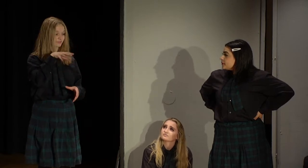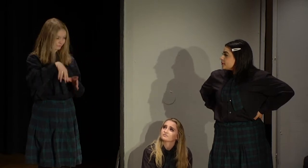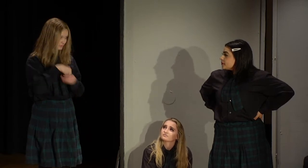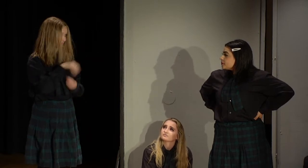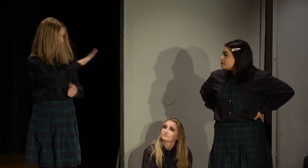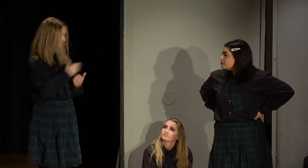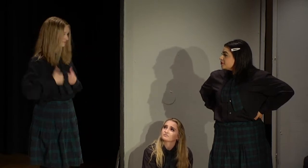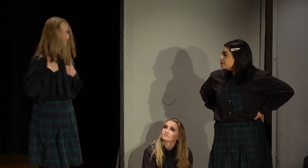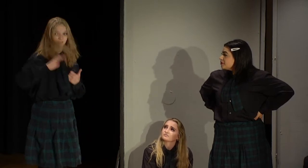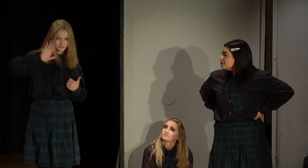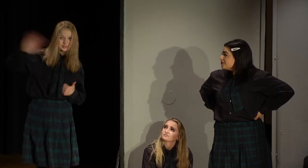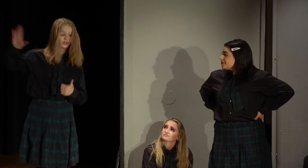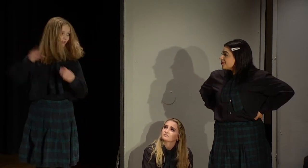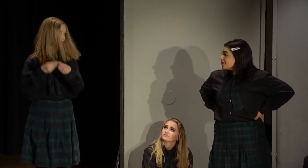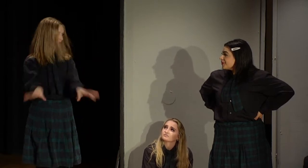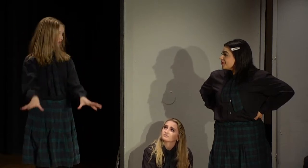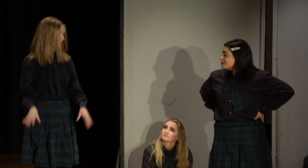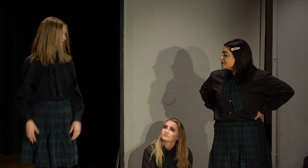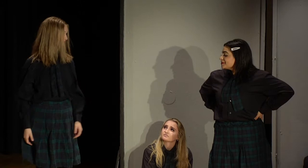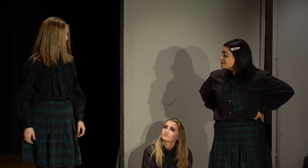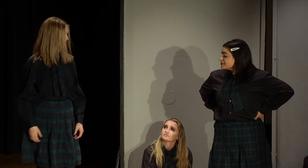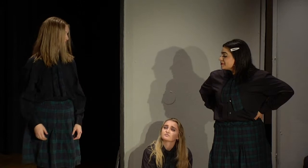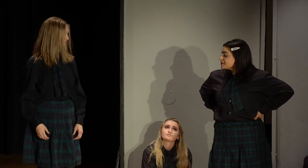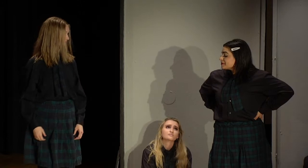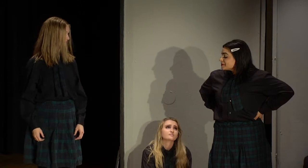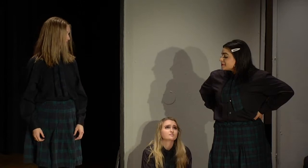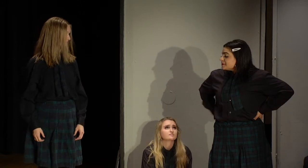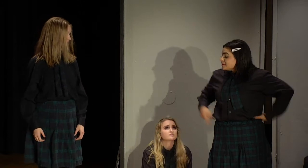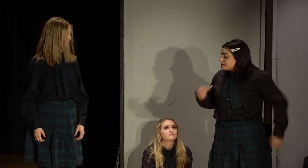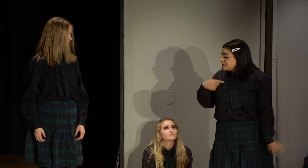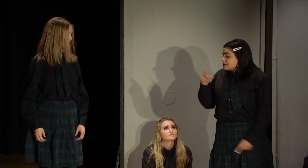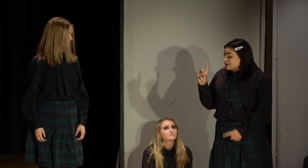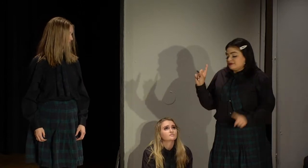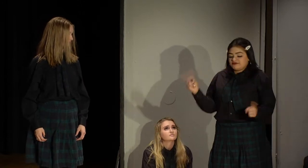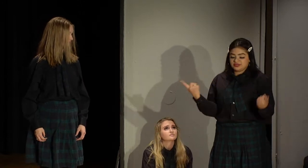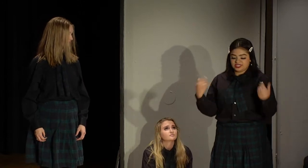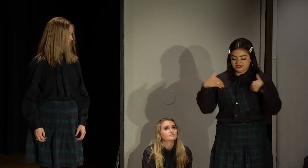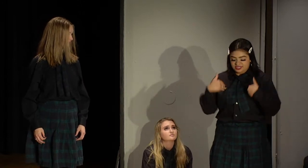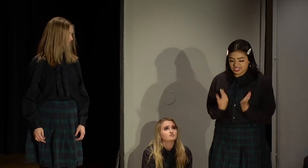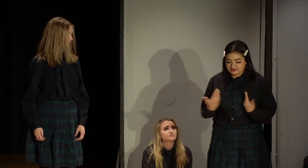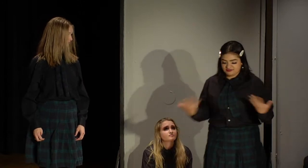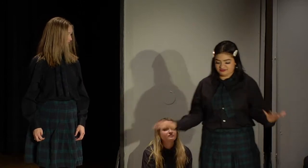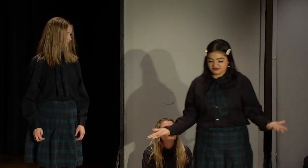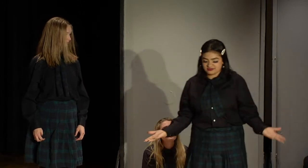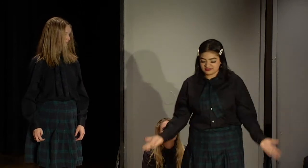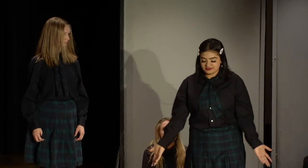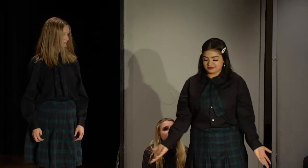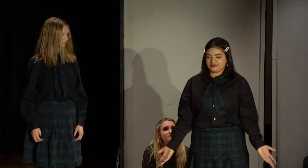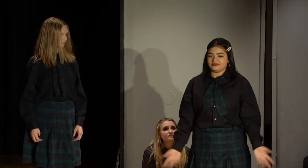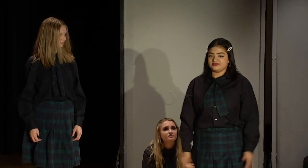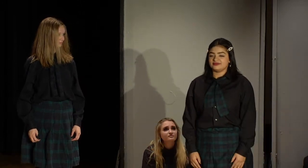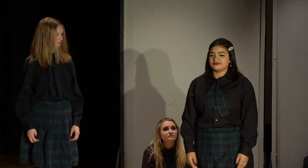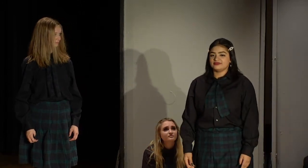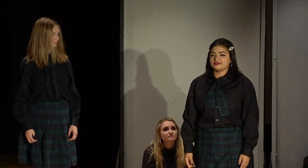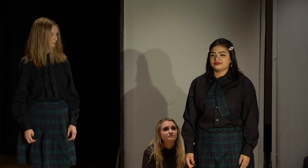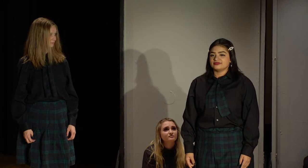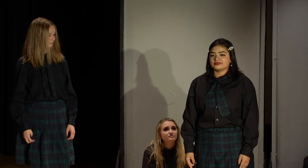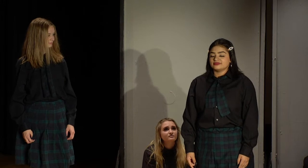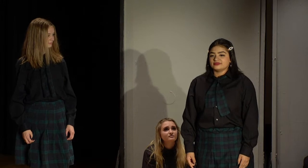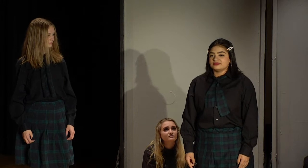happened and who's to blame, but not having you in his life is his loss. Rebecca. I'm just tired.